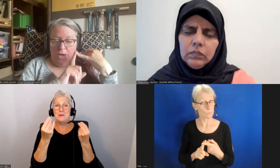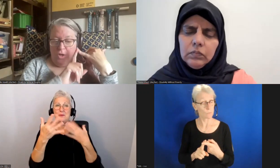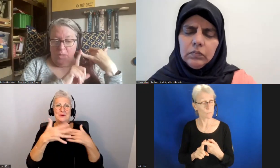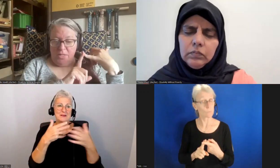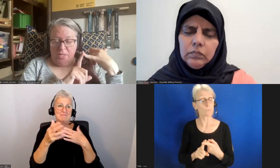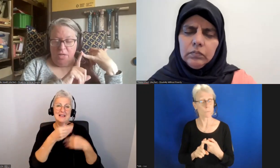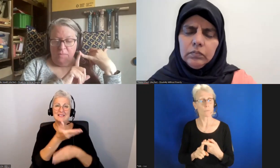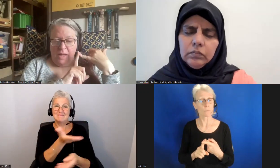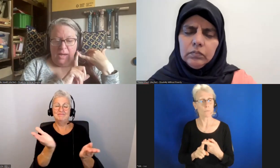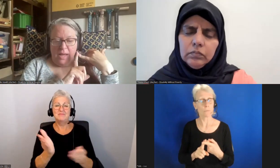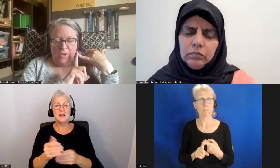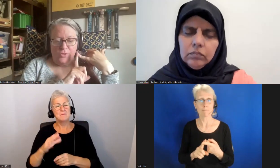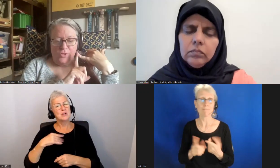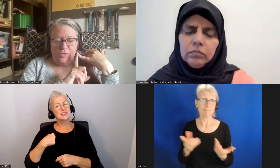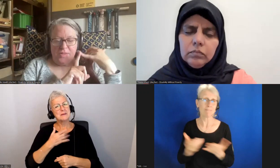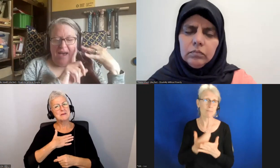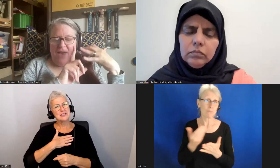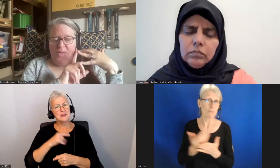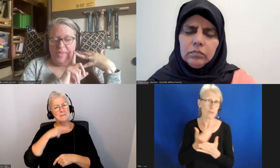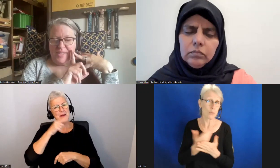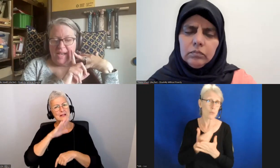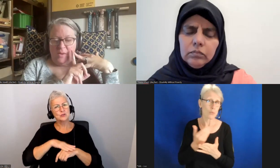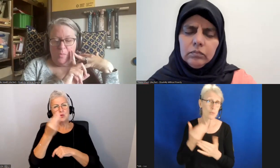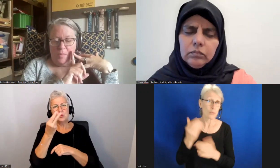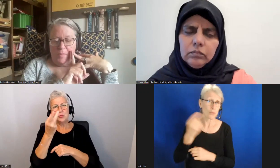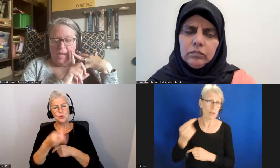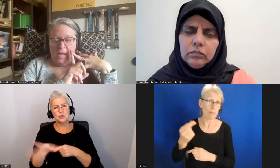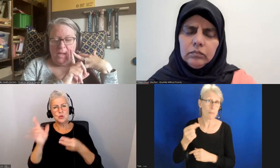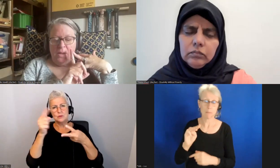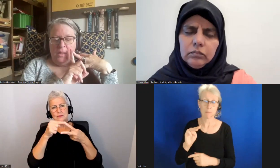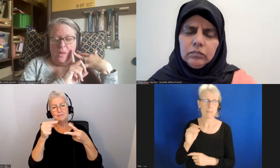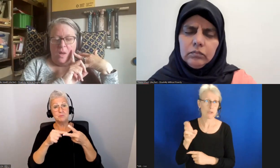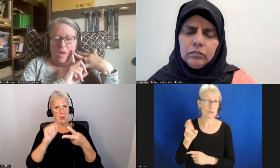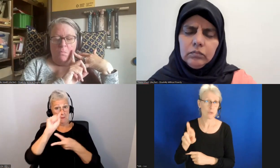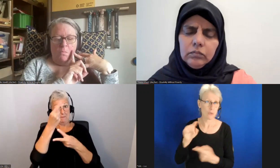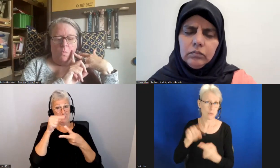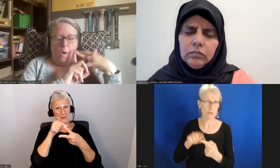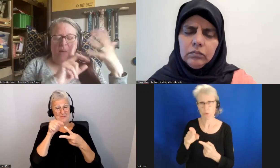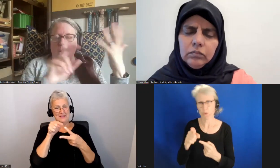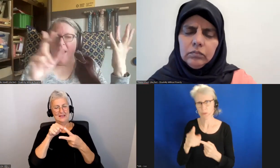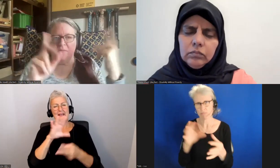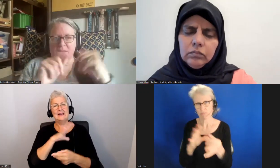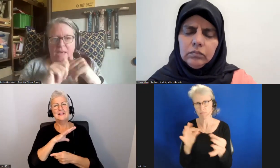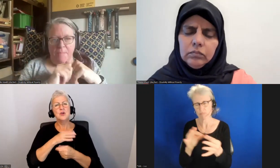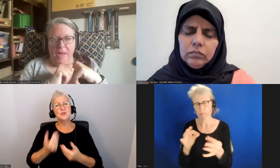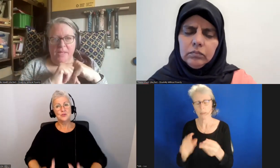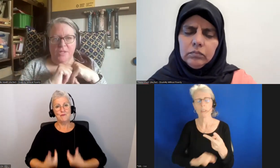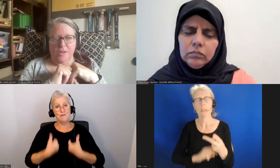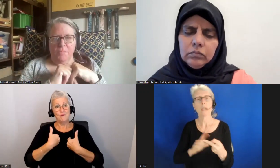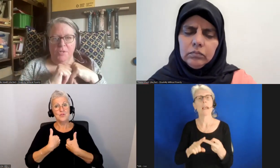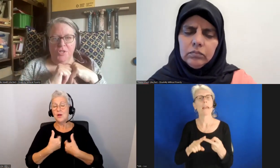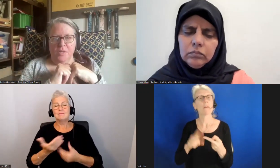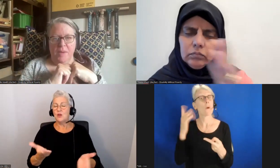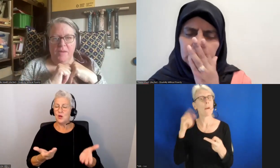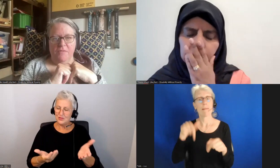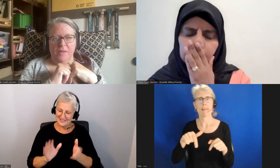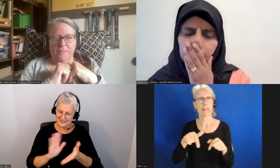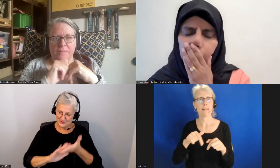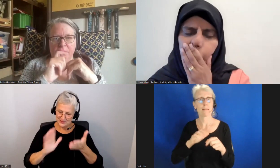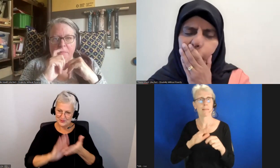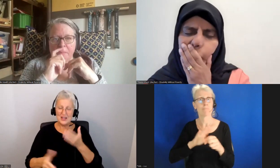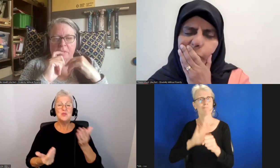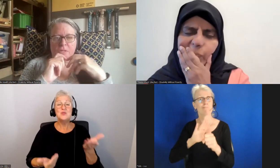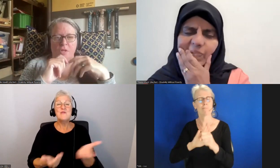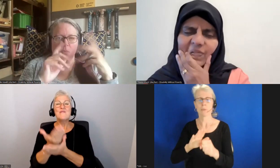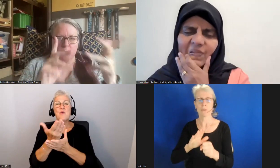that a new minister, and I'll let you talk to that. And then the second one being why we have this campaign to budget the